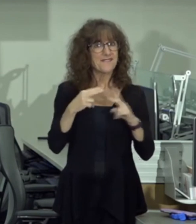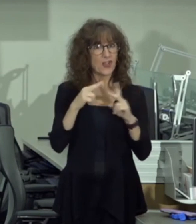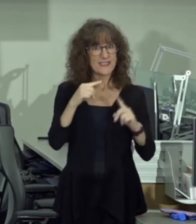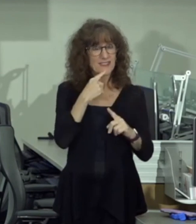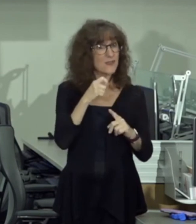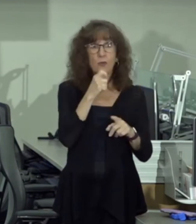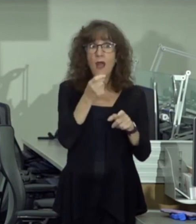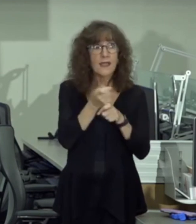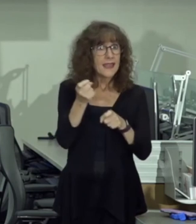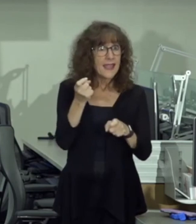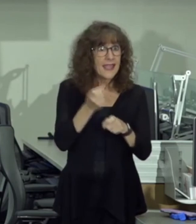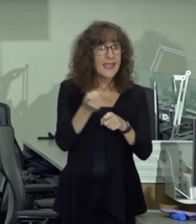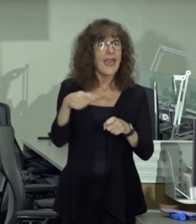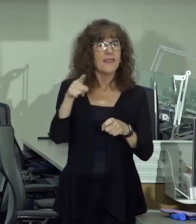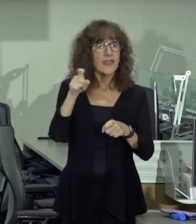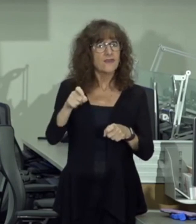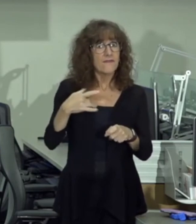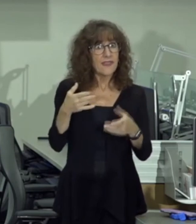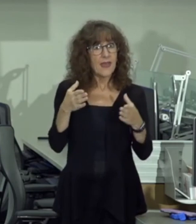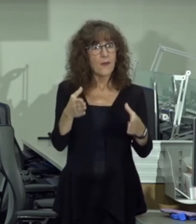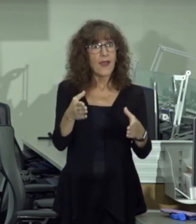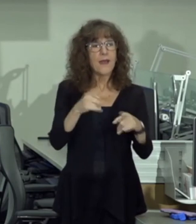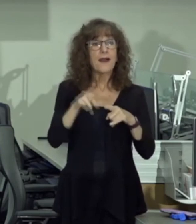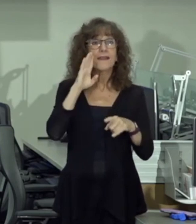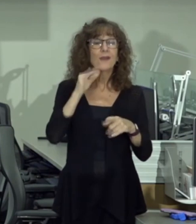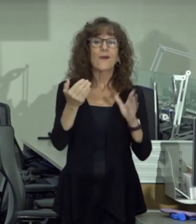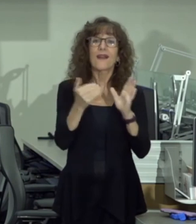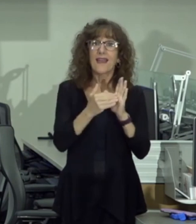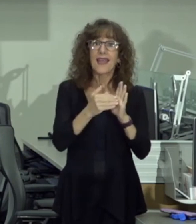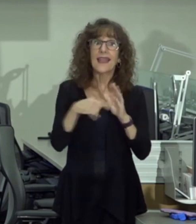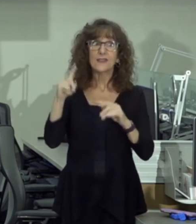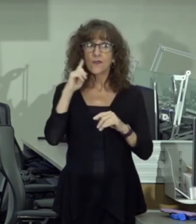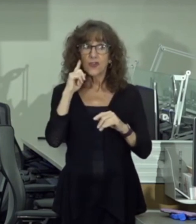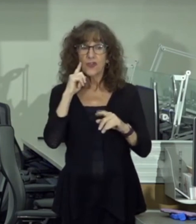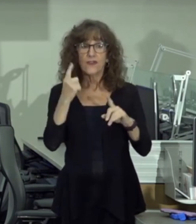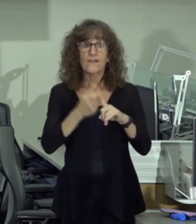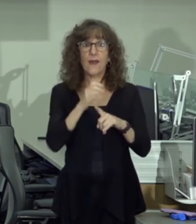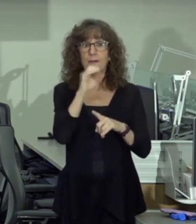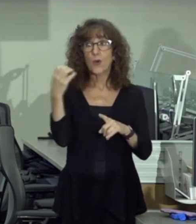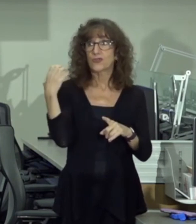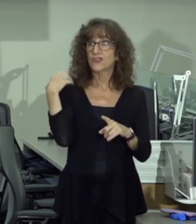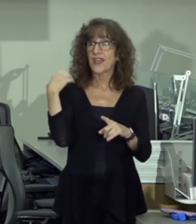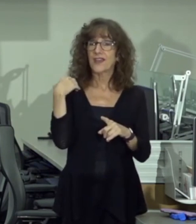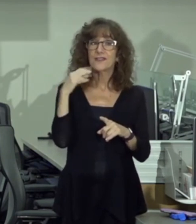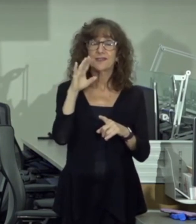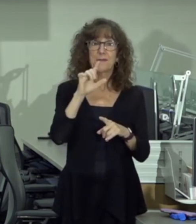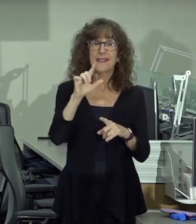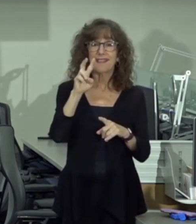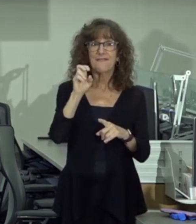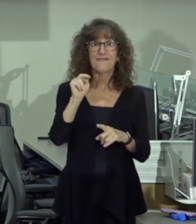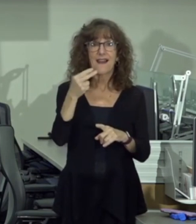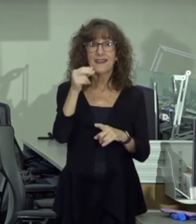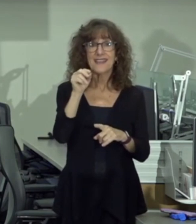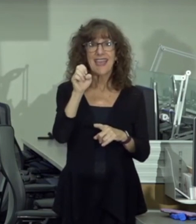kidding, and you know what? And they should. But they should know that, again, as you've heard even from our co-chair, Bill Vaughn Haney, I love what he said